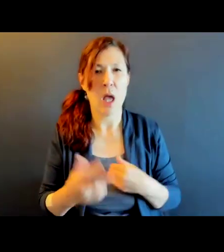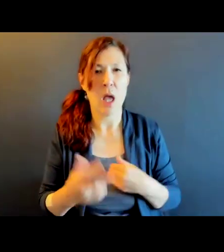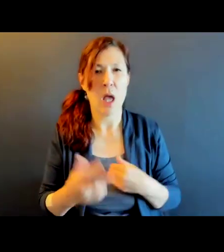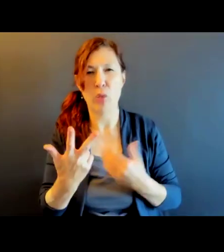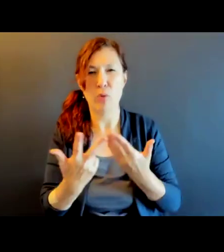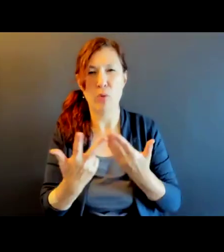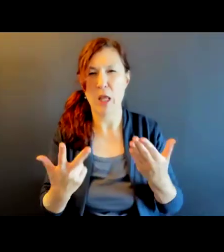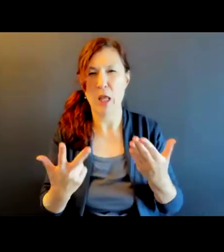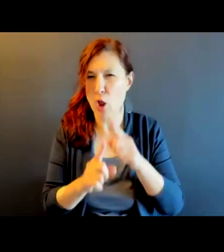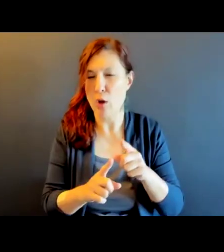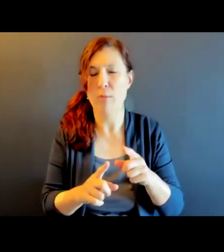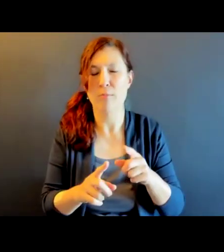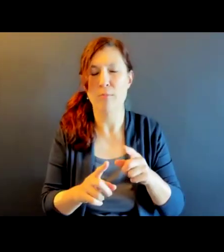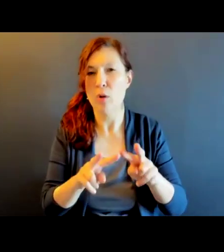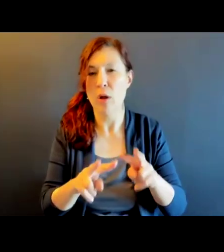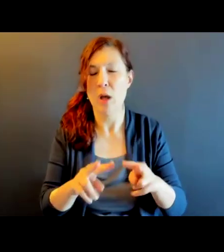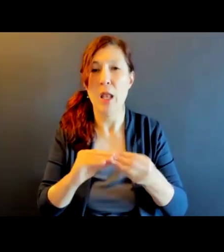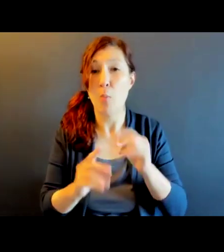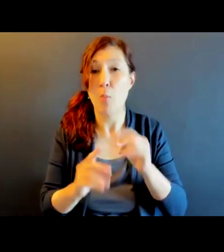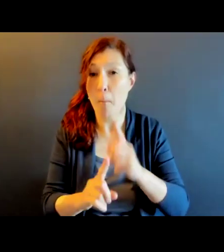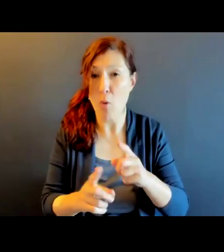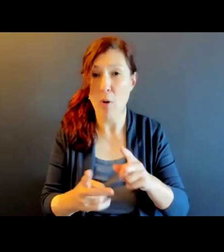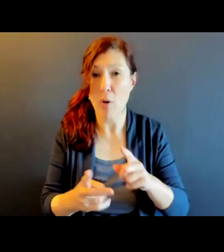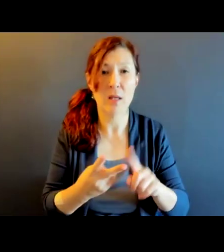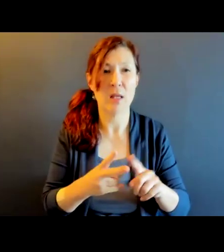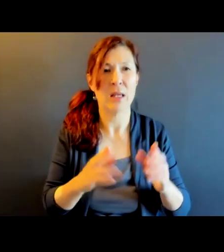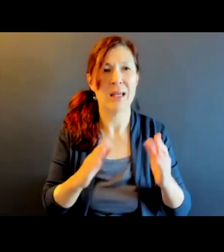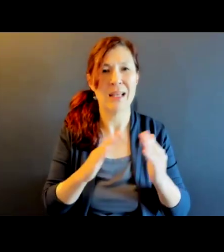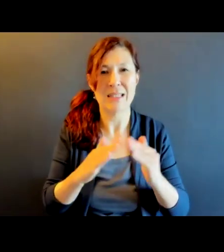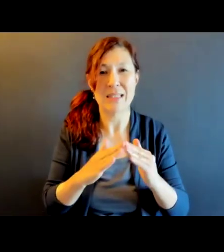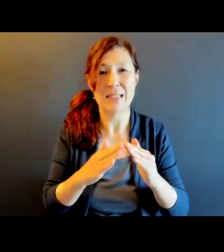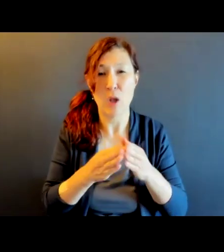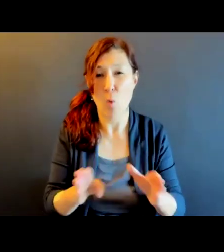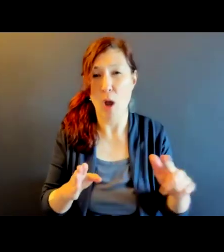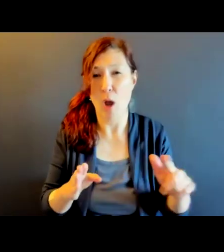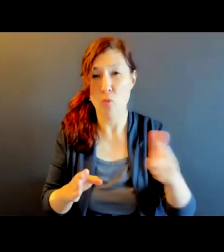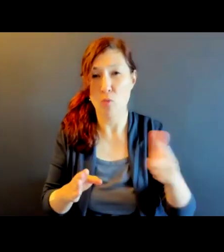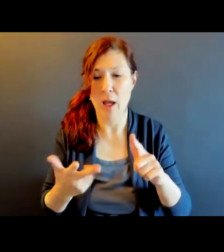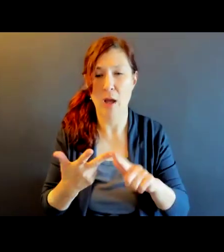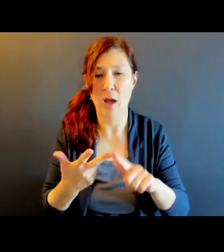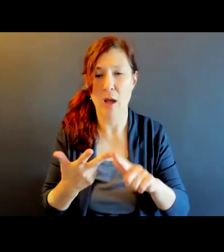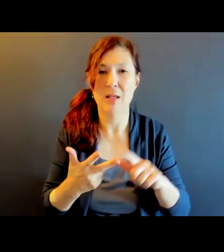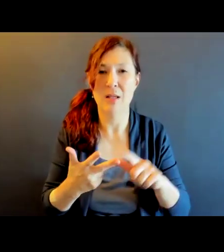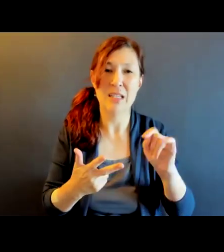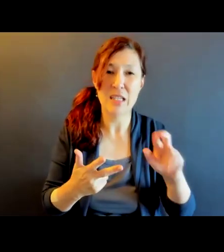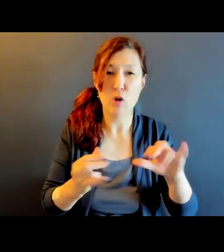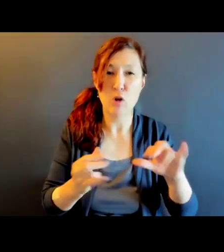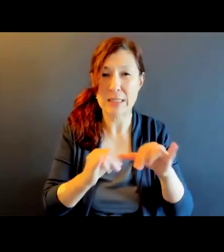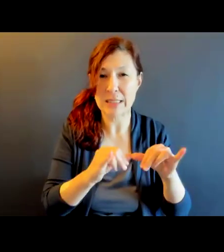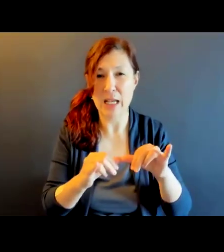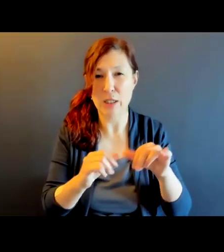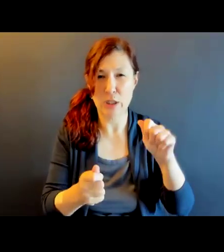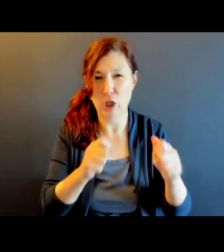namely points, a citywide round, and resizing tiers by the number of applicants, which we will go